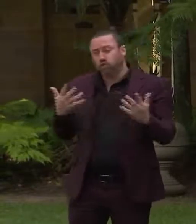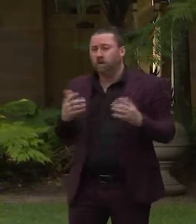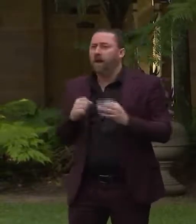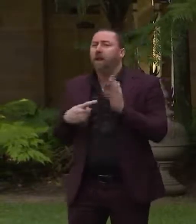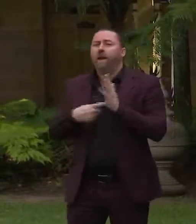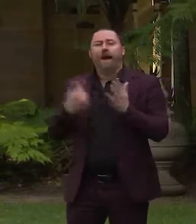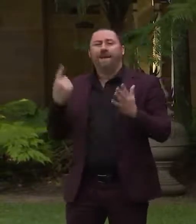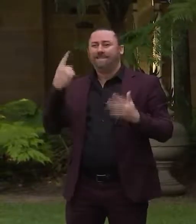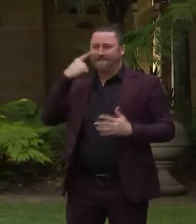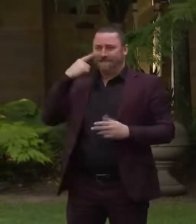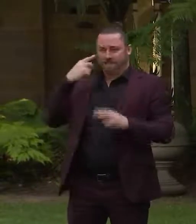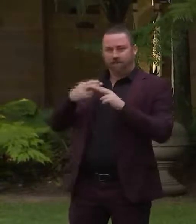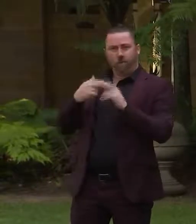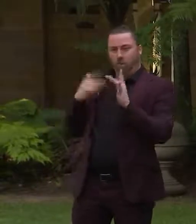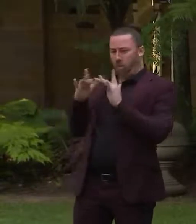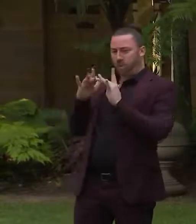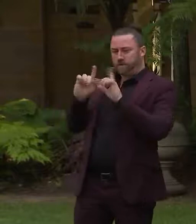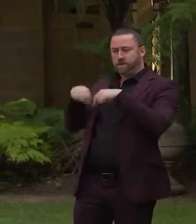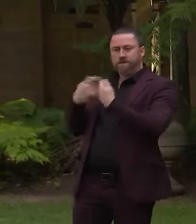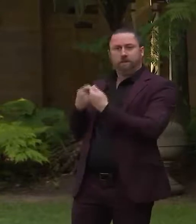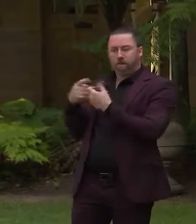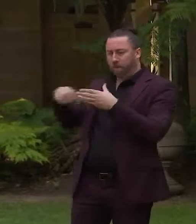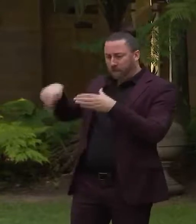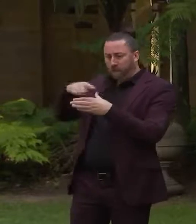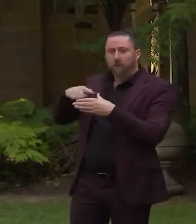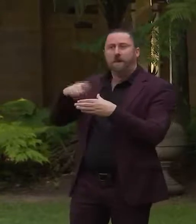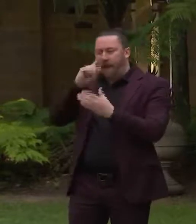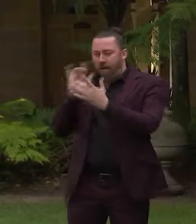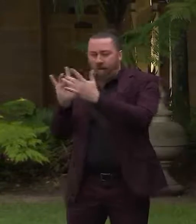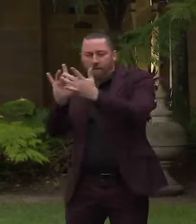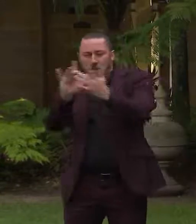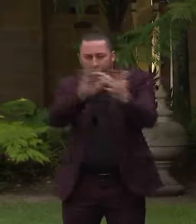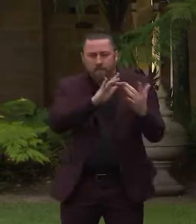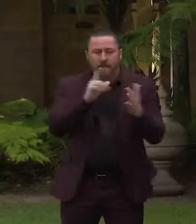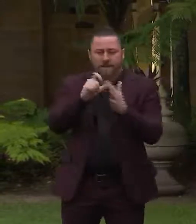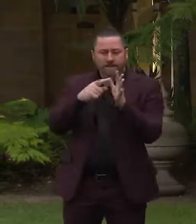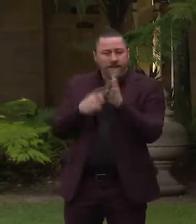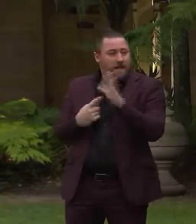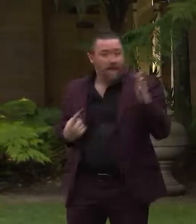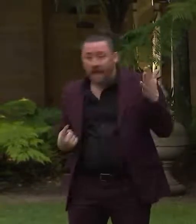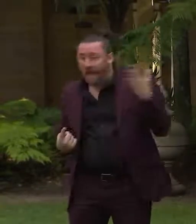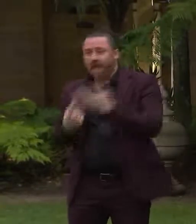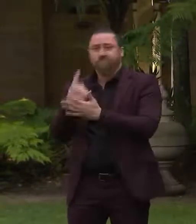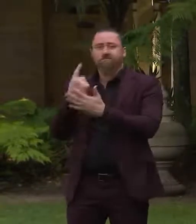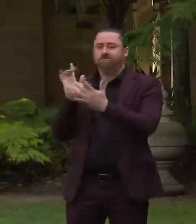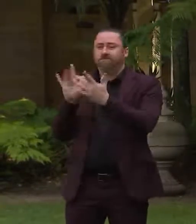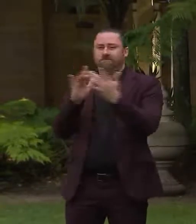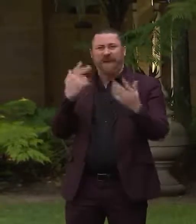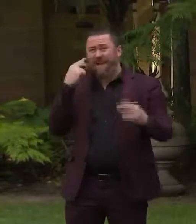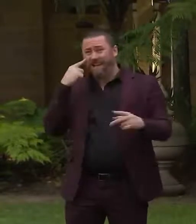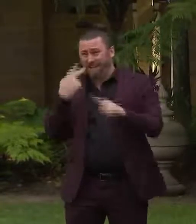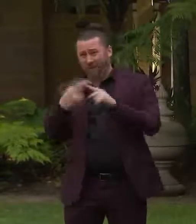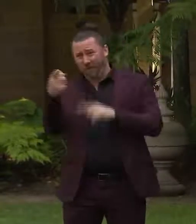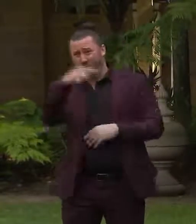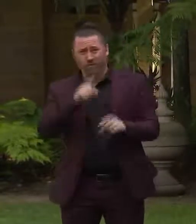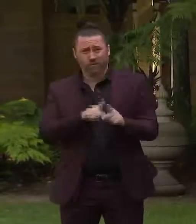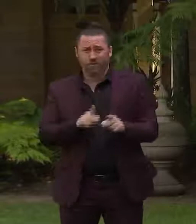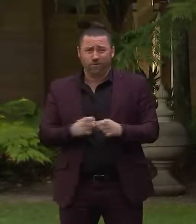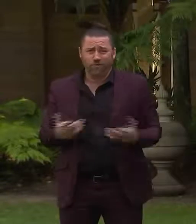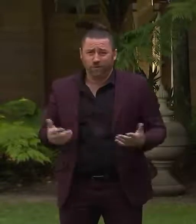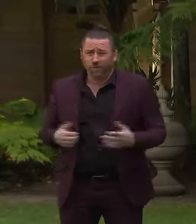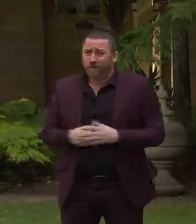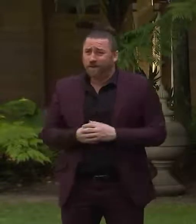for greater consistency, better access of data and a more convenient user experience. There is a turnaround time